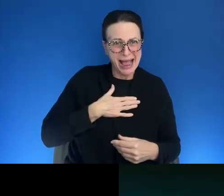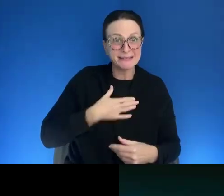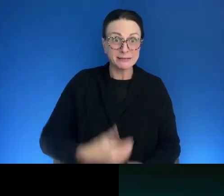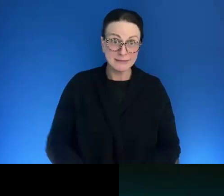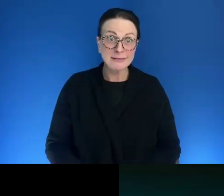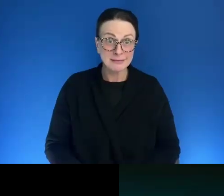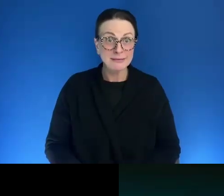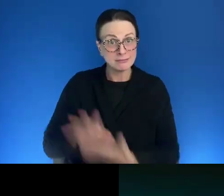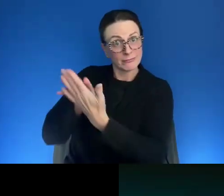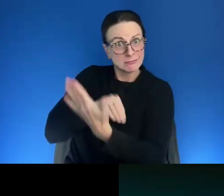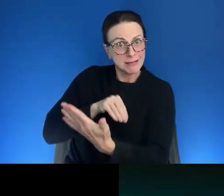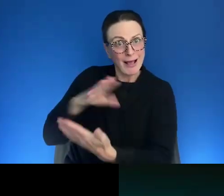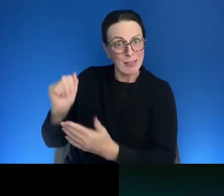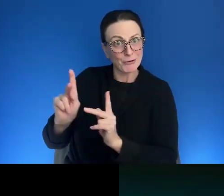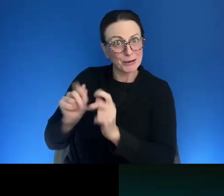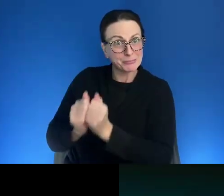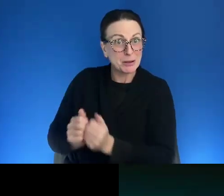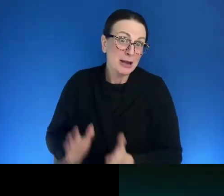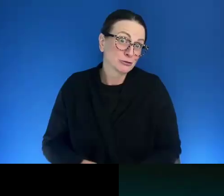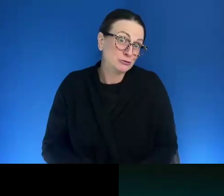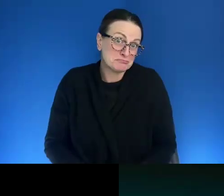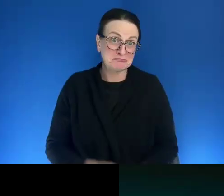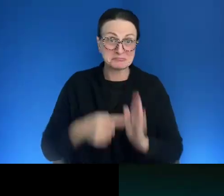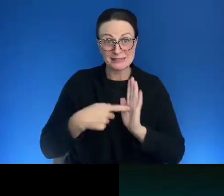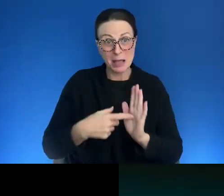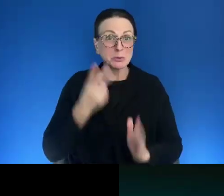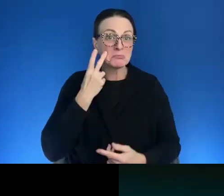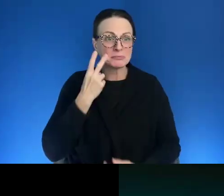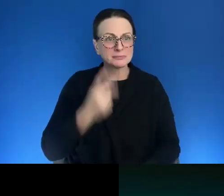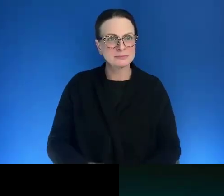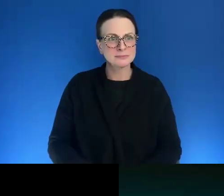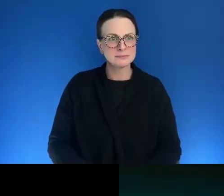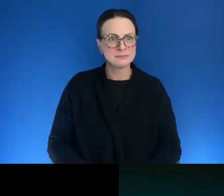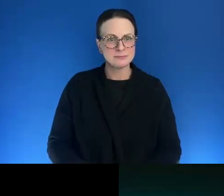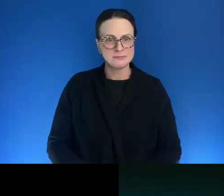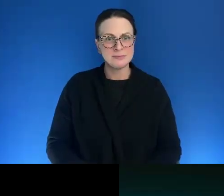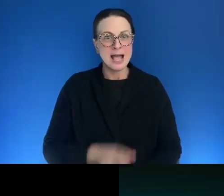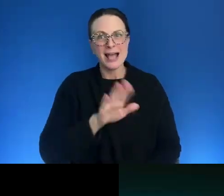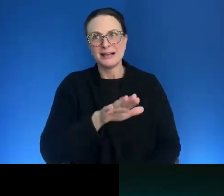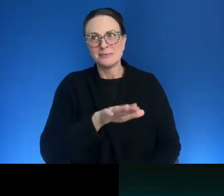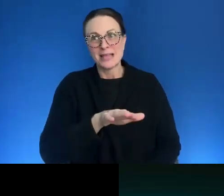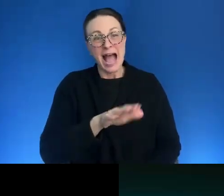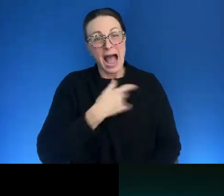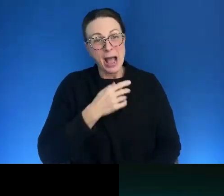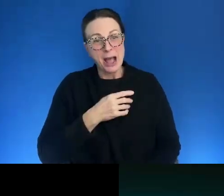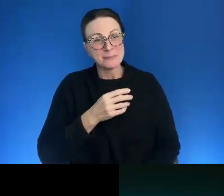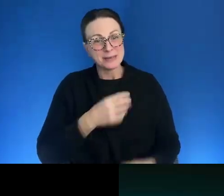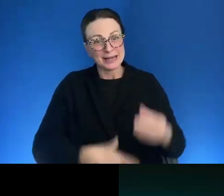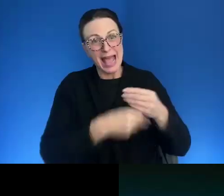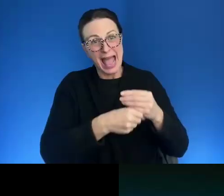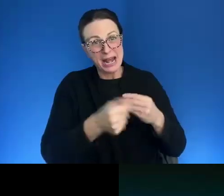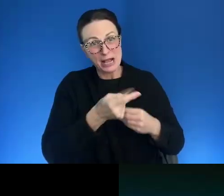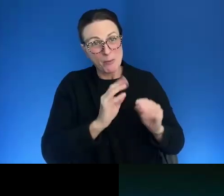it? Those are just examples. But let's see. That's good. I'm gonna jump in with a couple